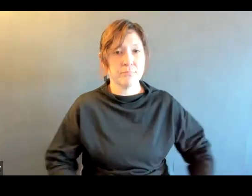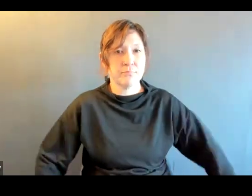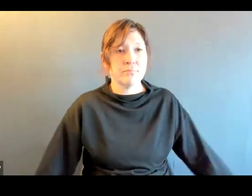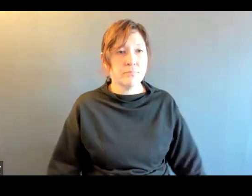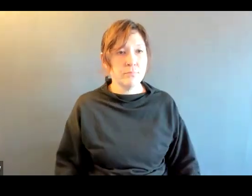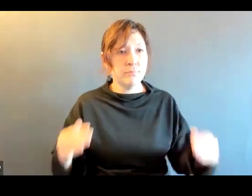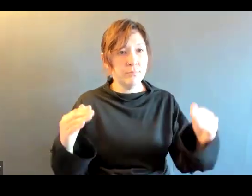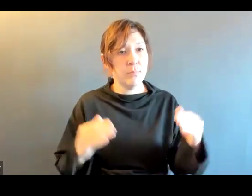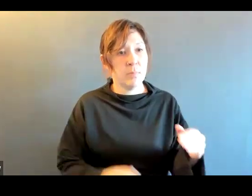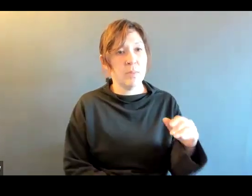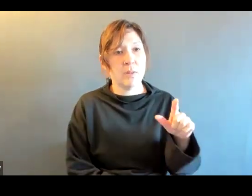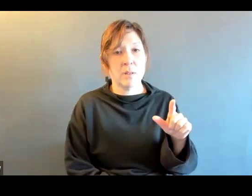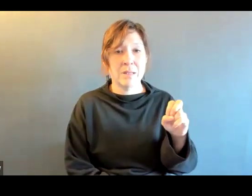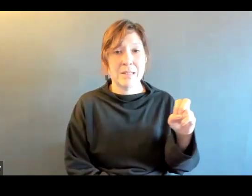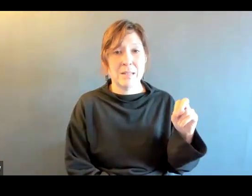Yeah.